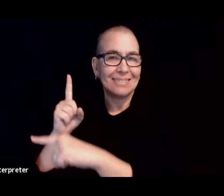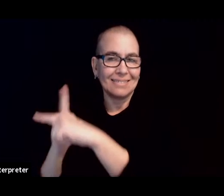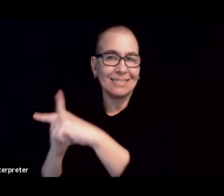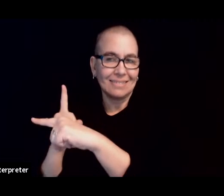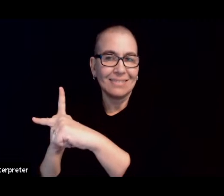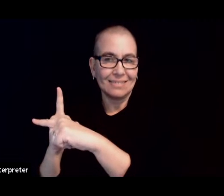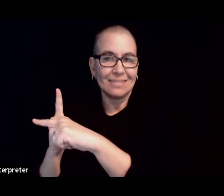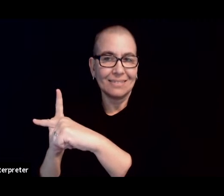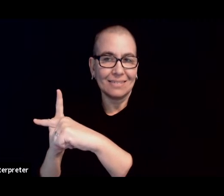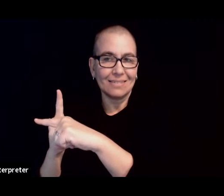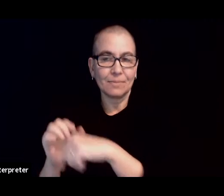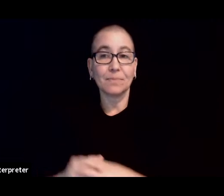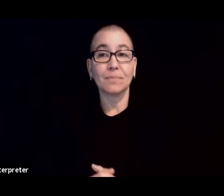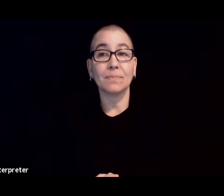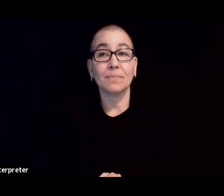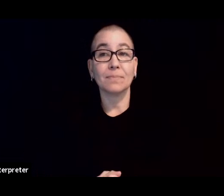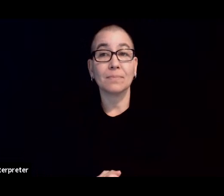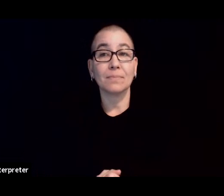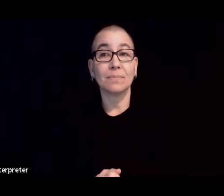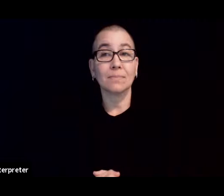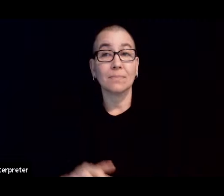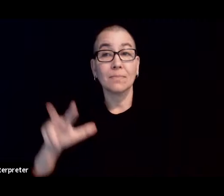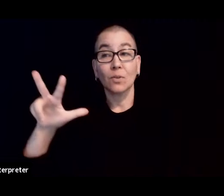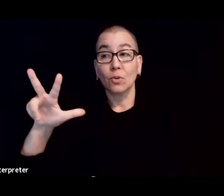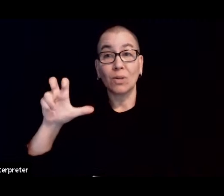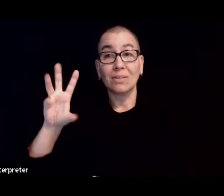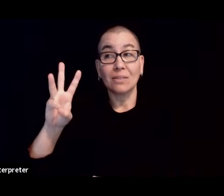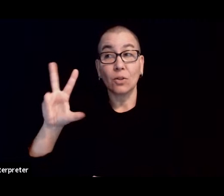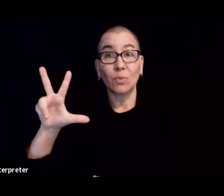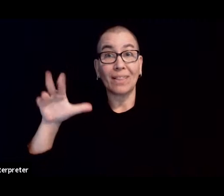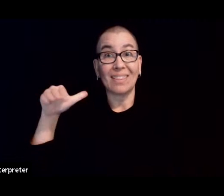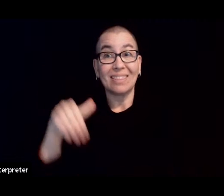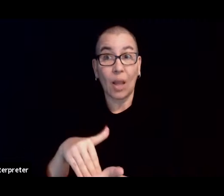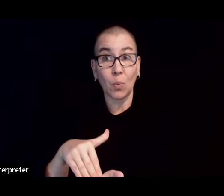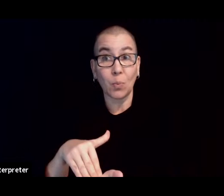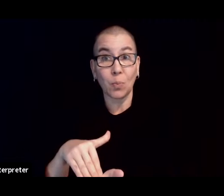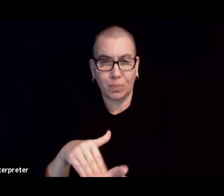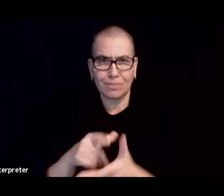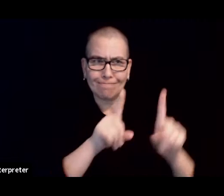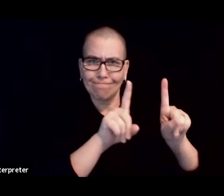63,994 lab tests. So we're now at a cumulative total of